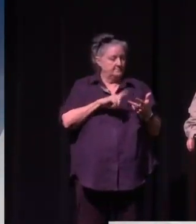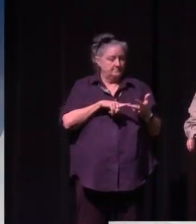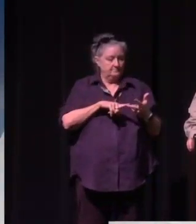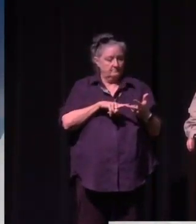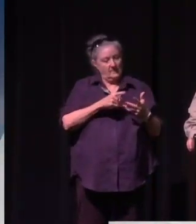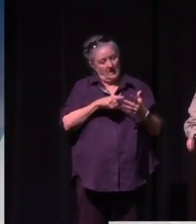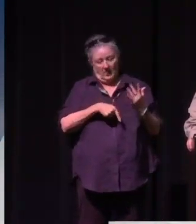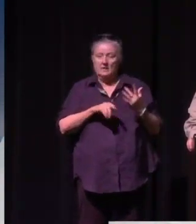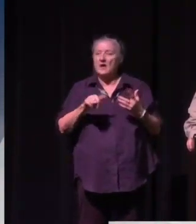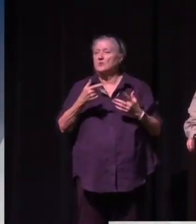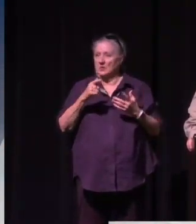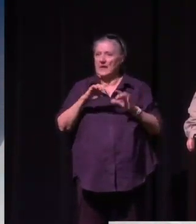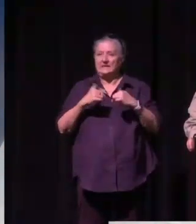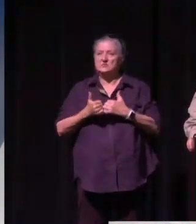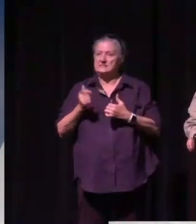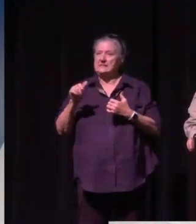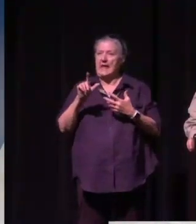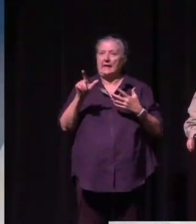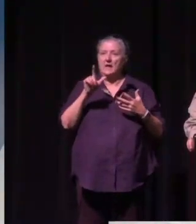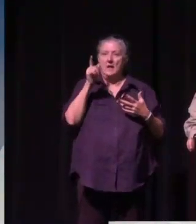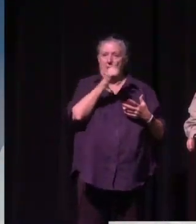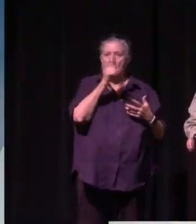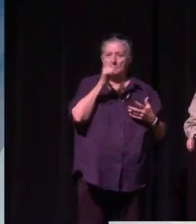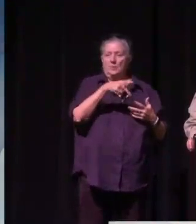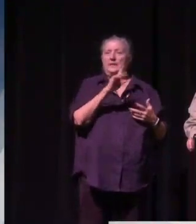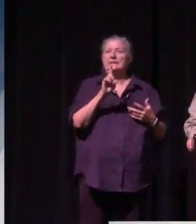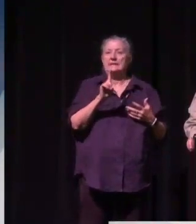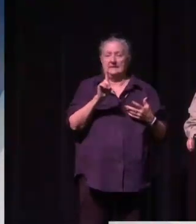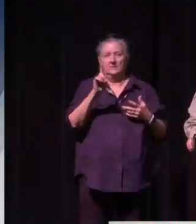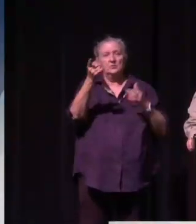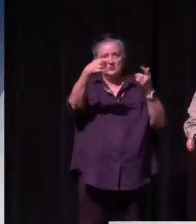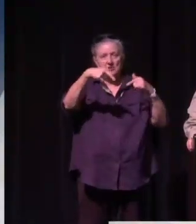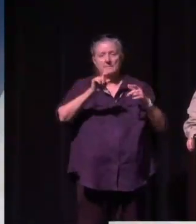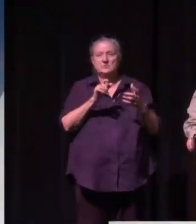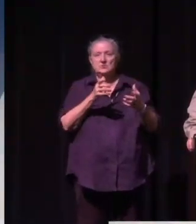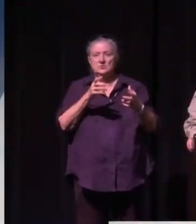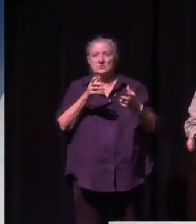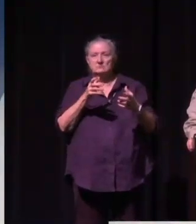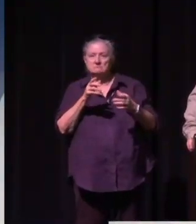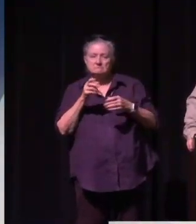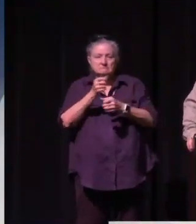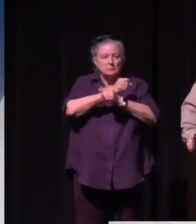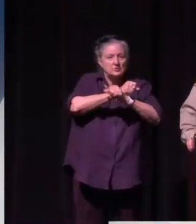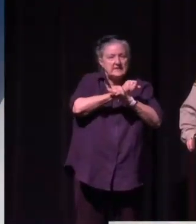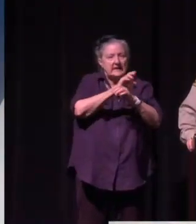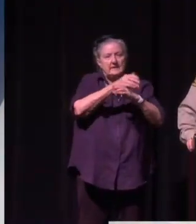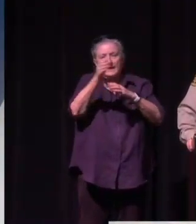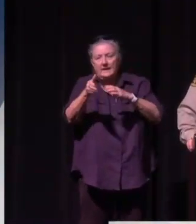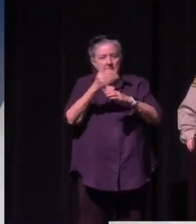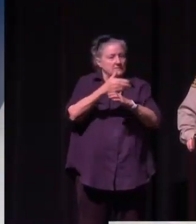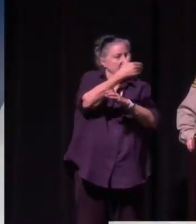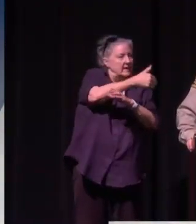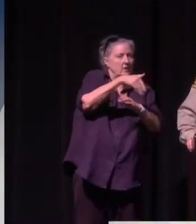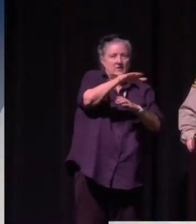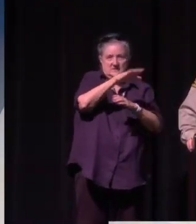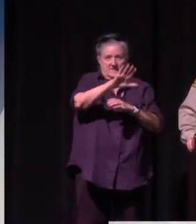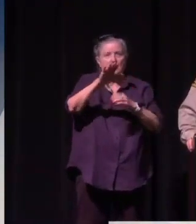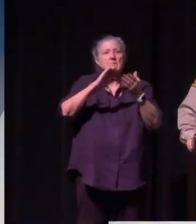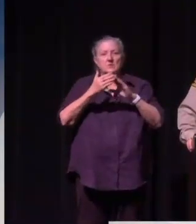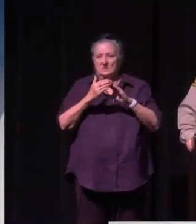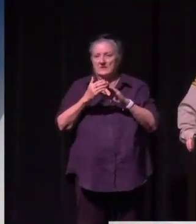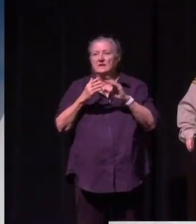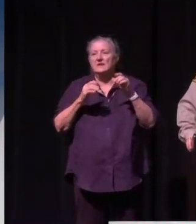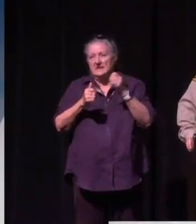other agencies like Lompoc PD, which are covering adjacent areas to their community that are covered